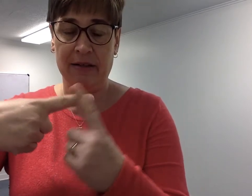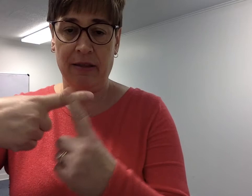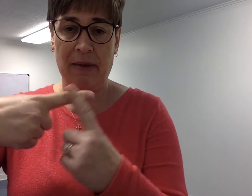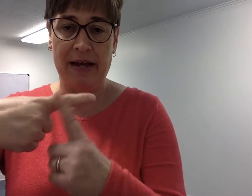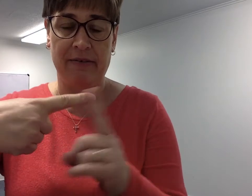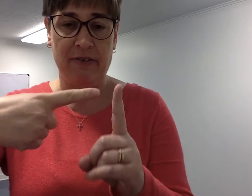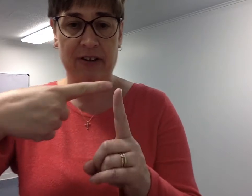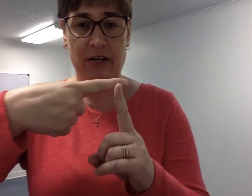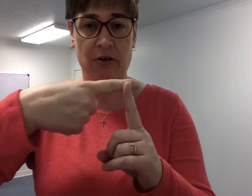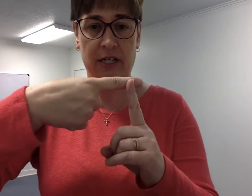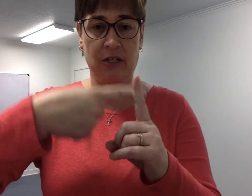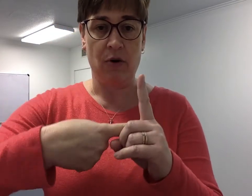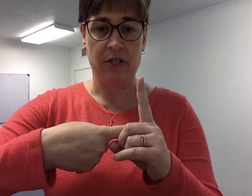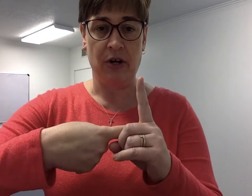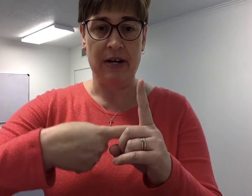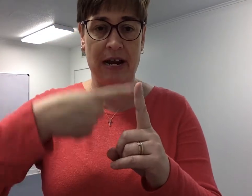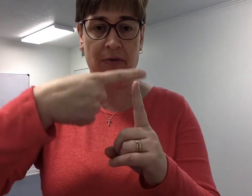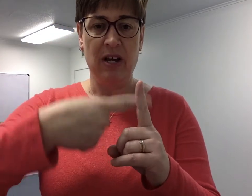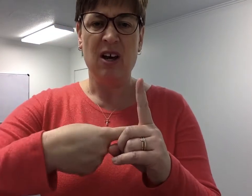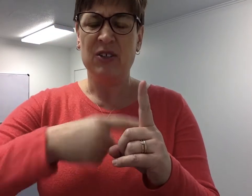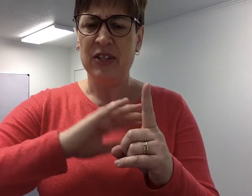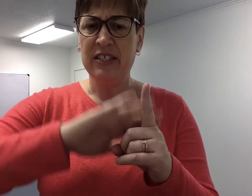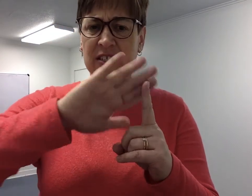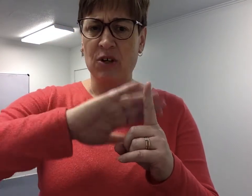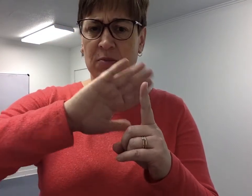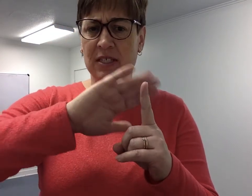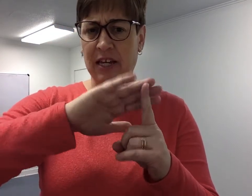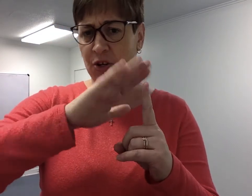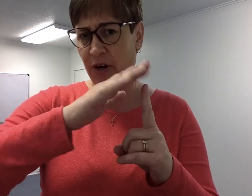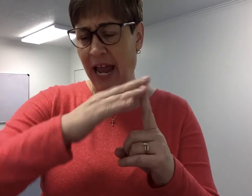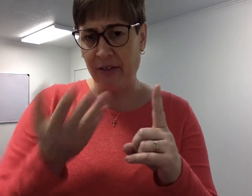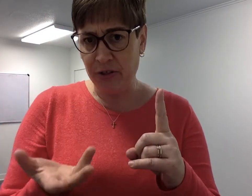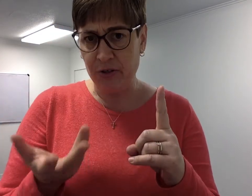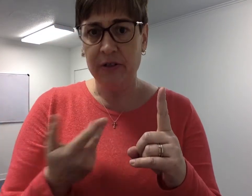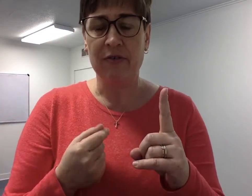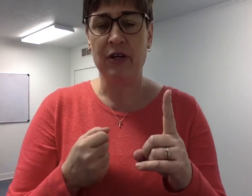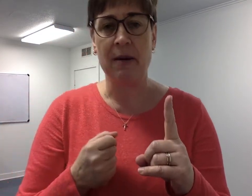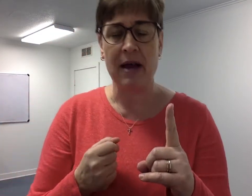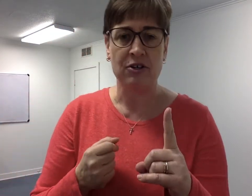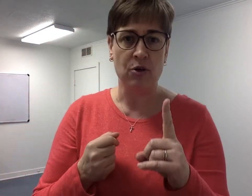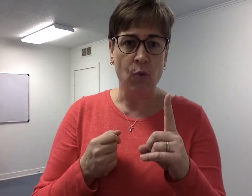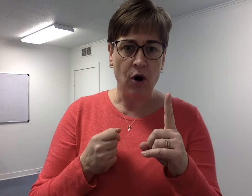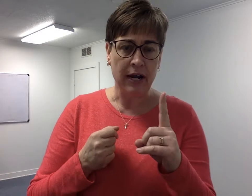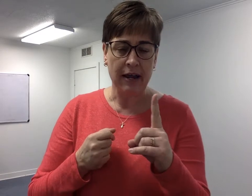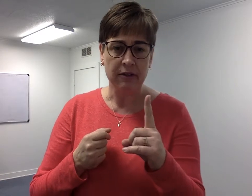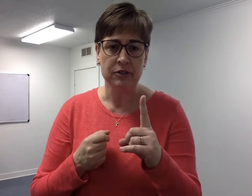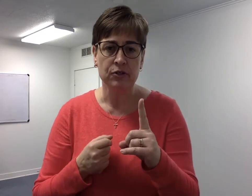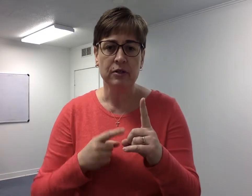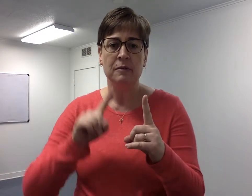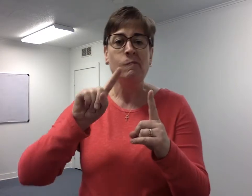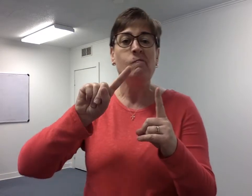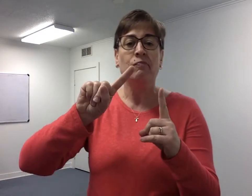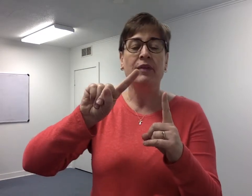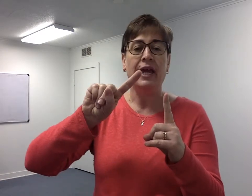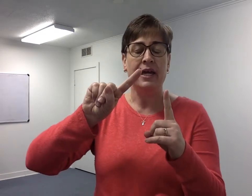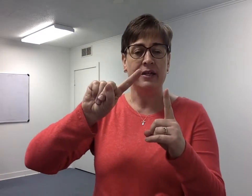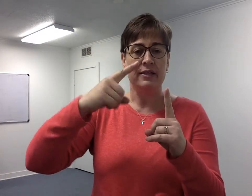the back of the finger is going to go down. So this is almost like your calendar, if you can imagine a wall calendar. And this